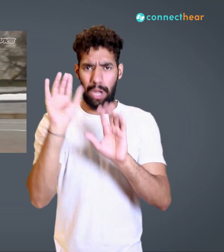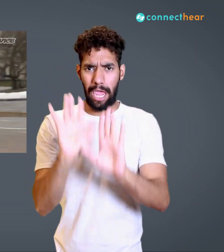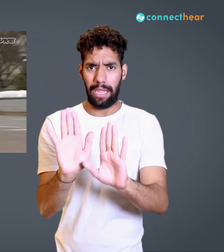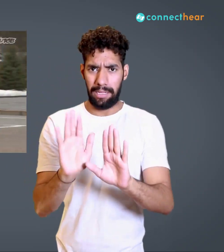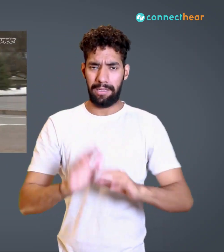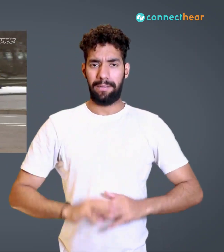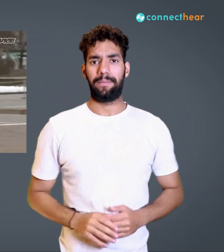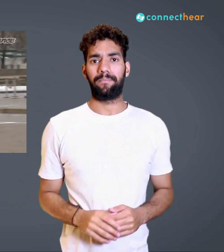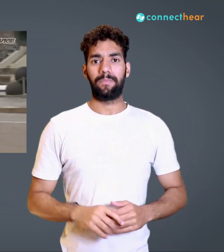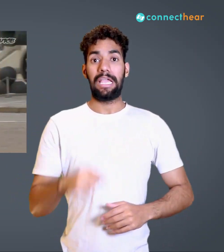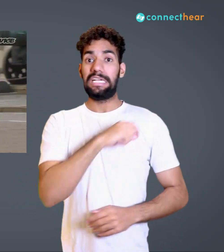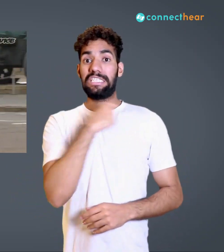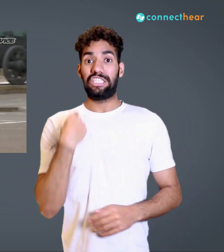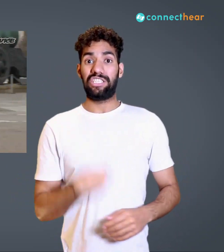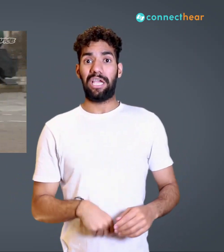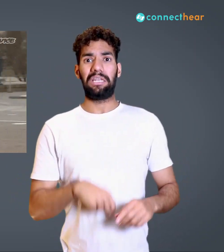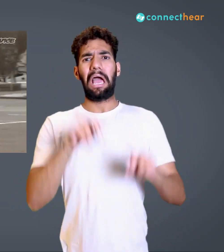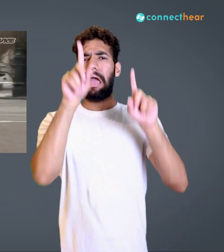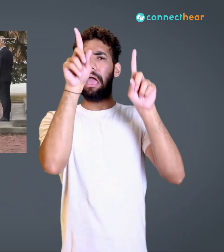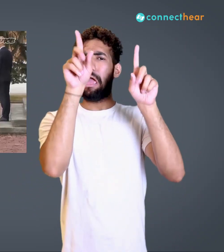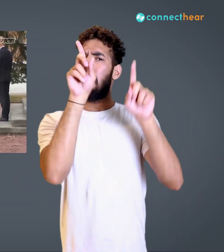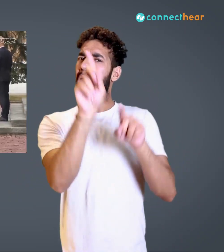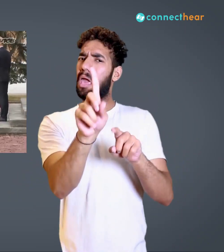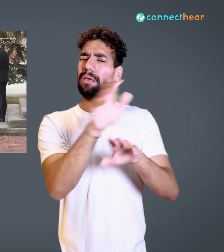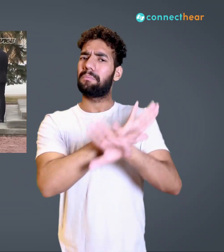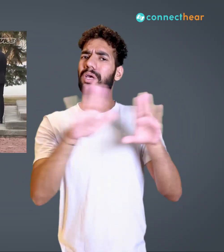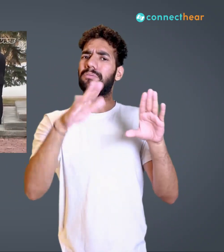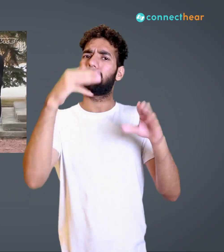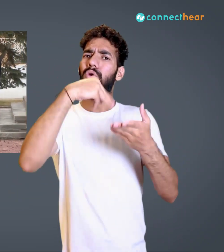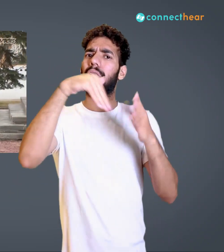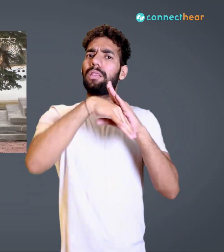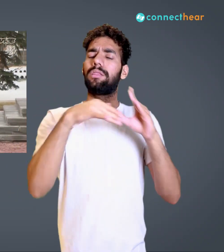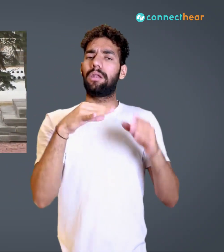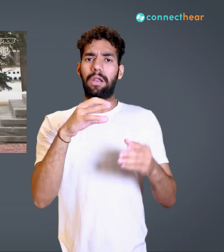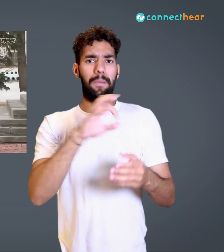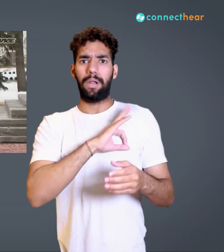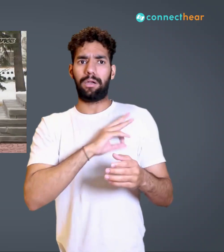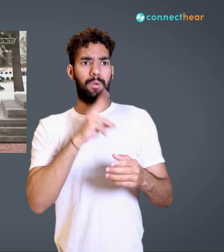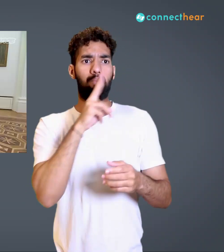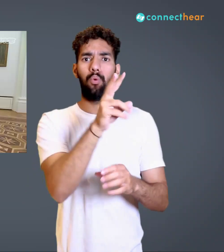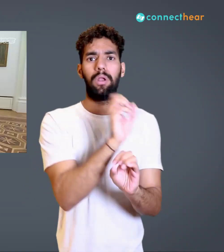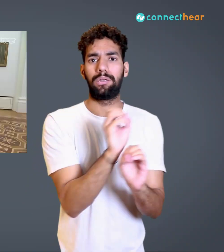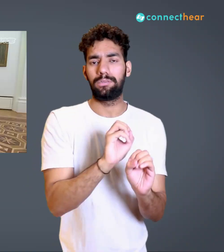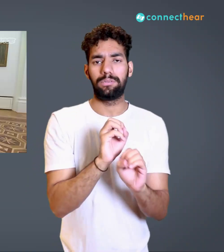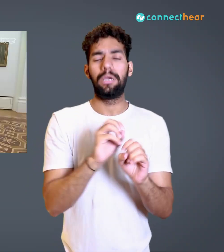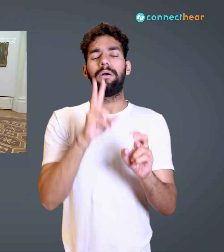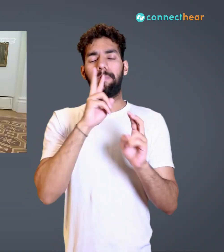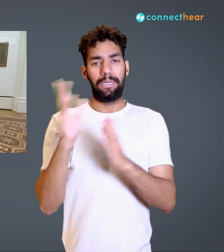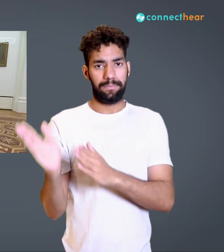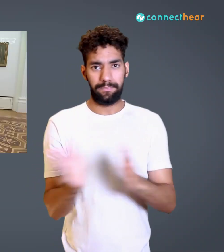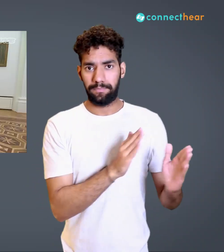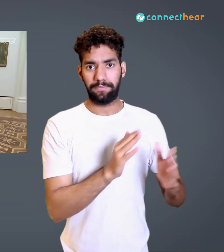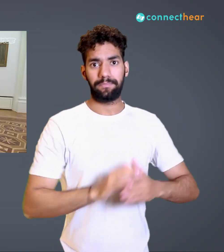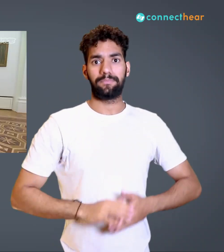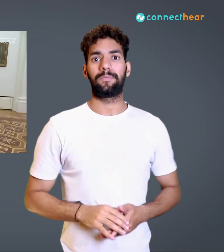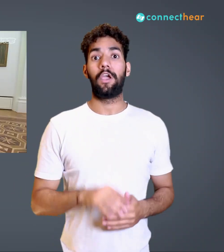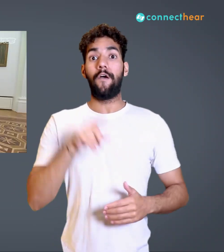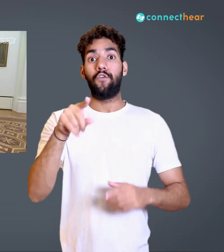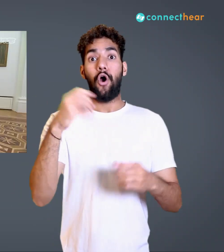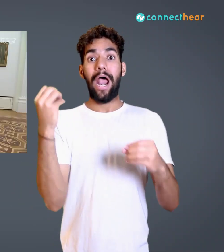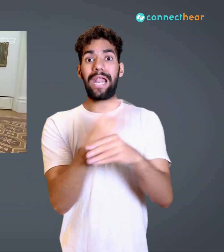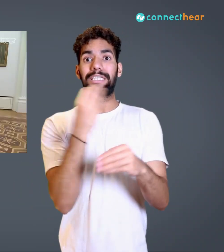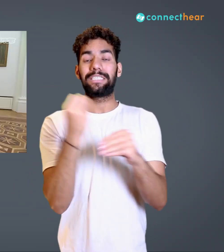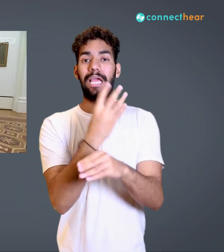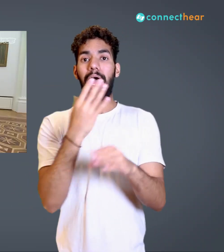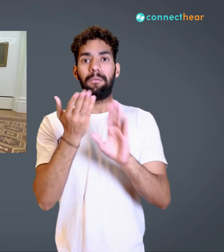selective. But China isn't the only country Khan refuses to criticize. He happened to be